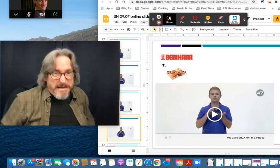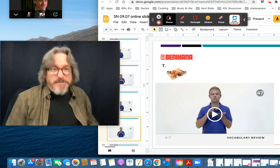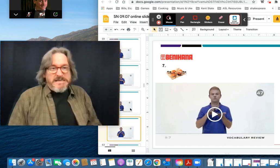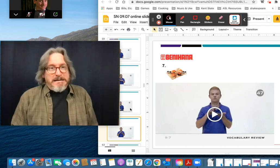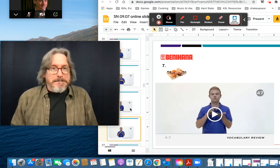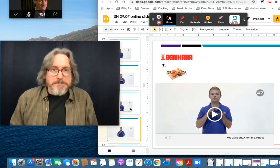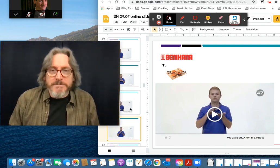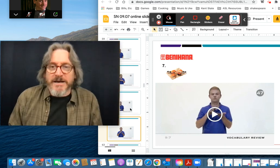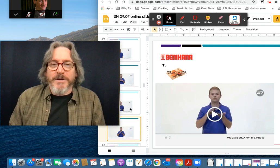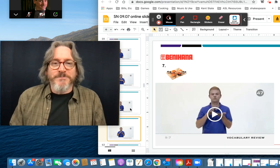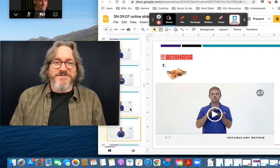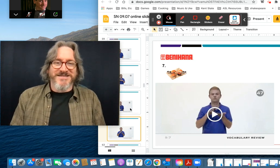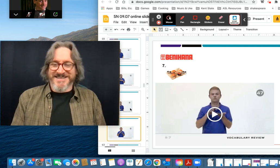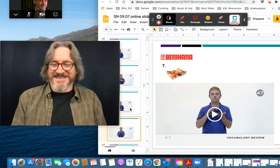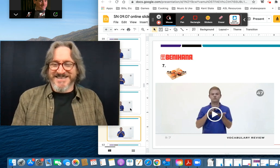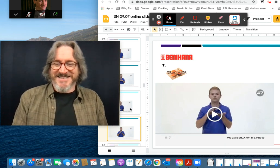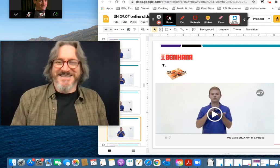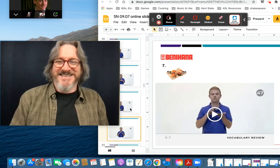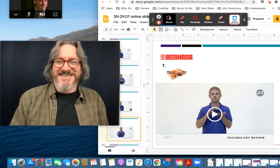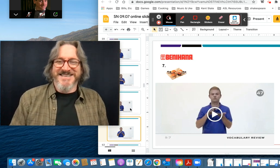I'm babysitting. Anyway.